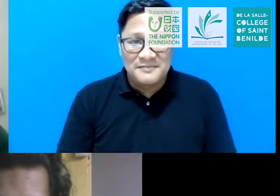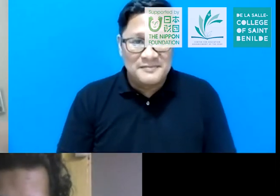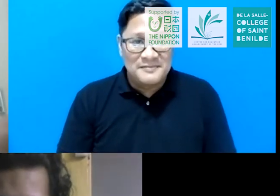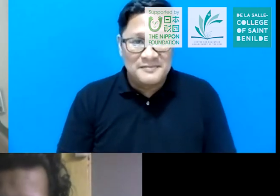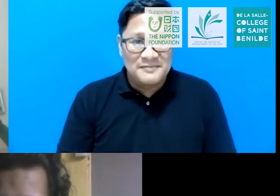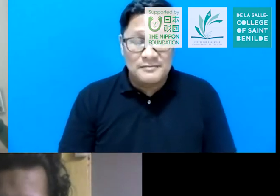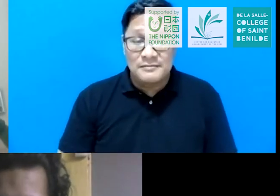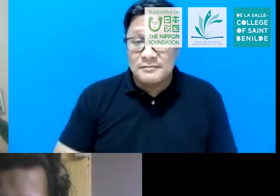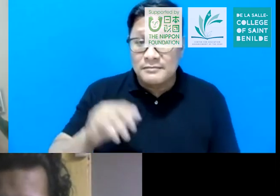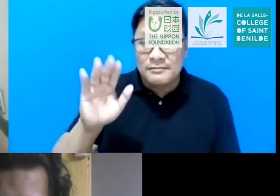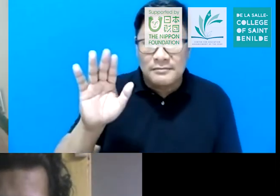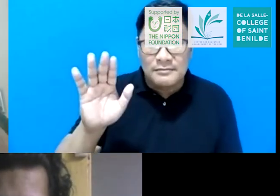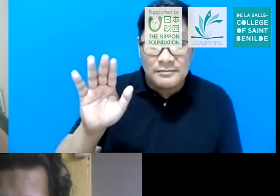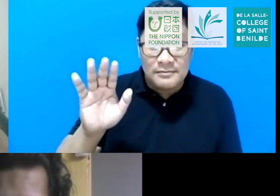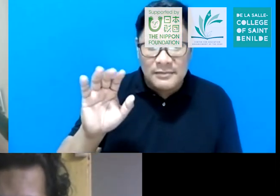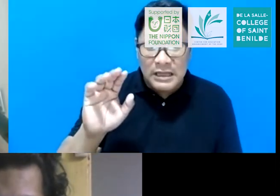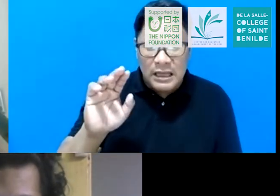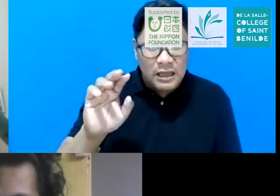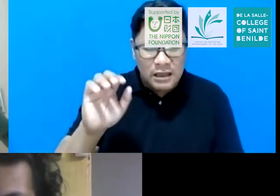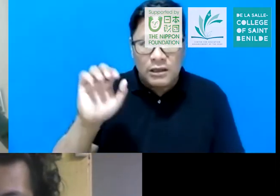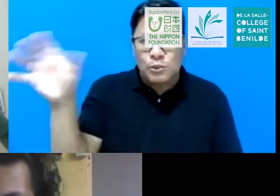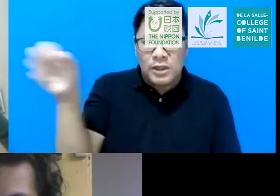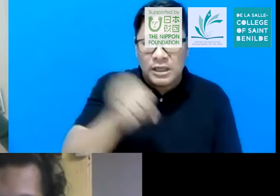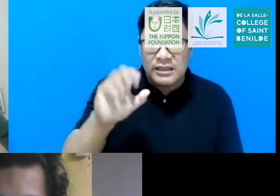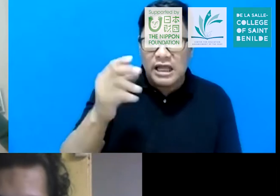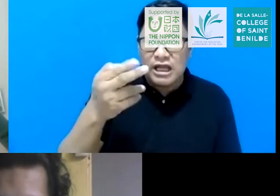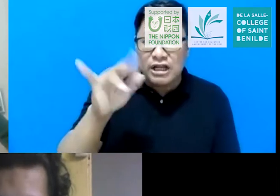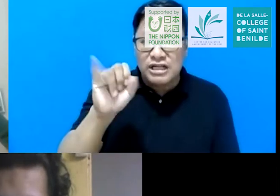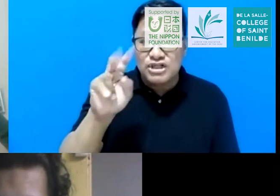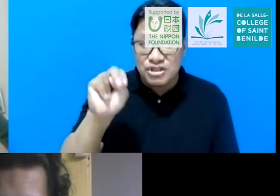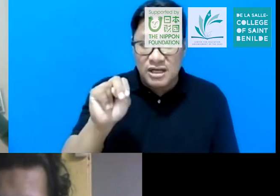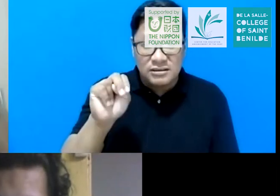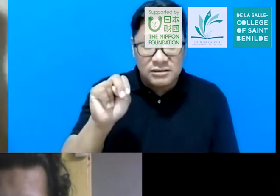Can we get Christian online for a second?